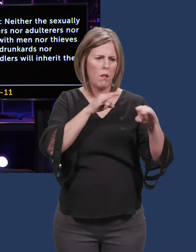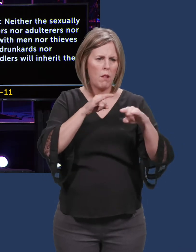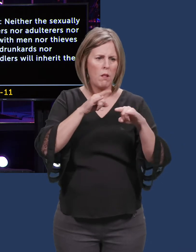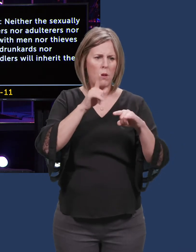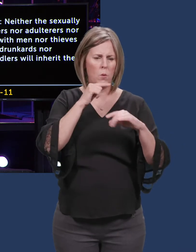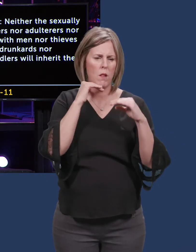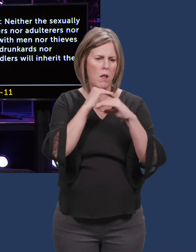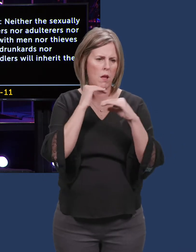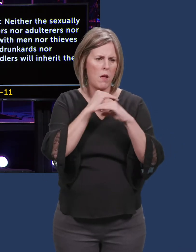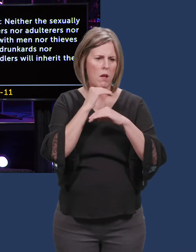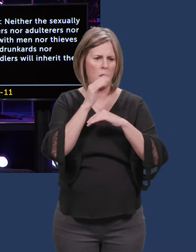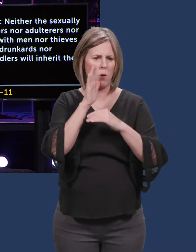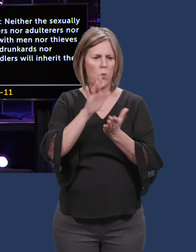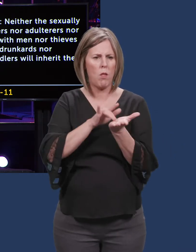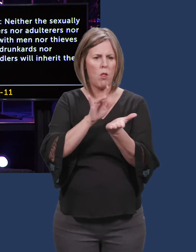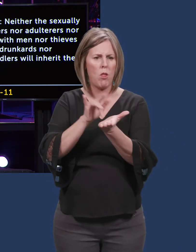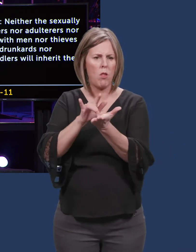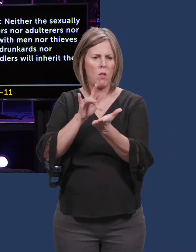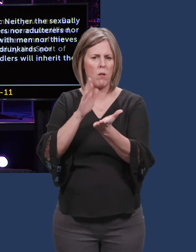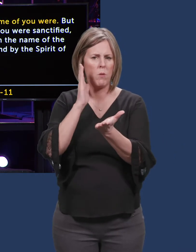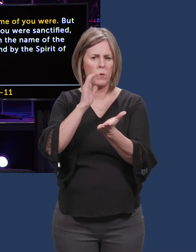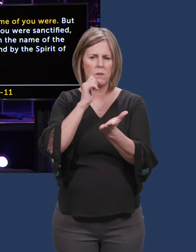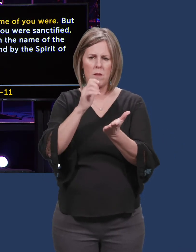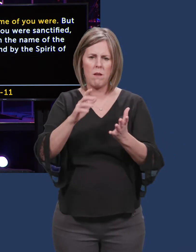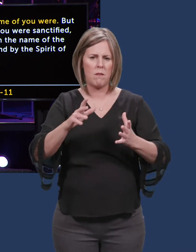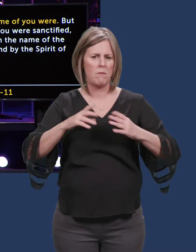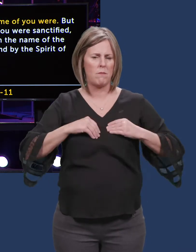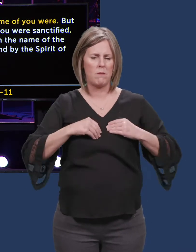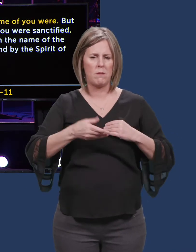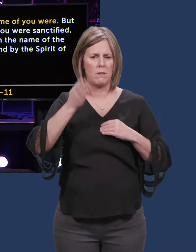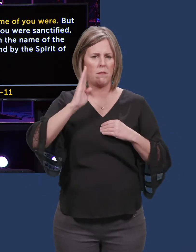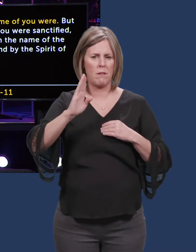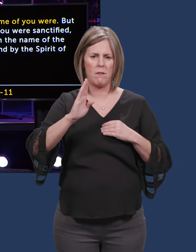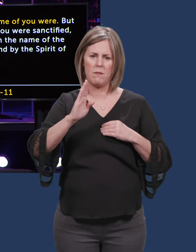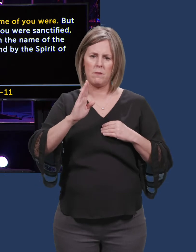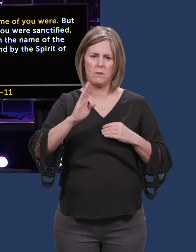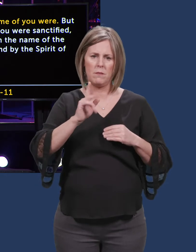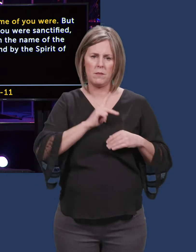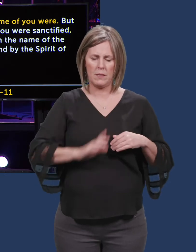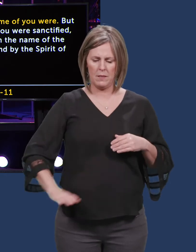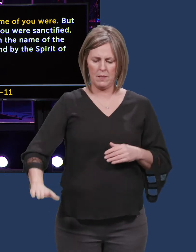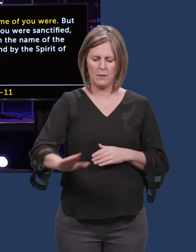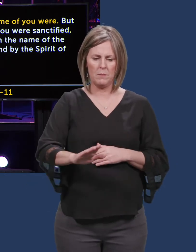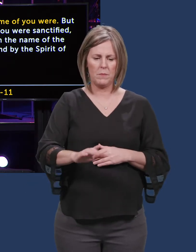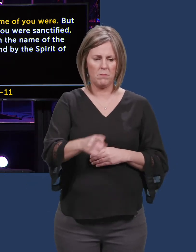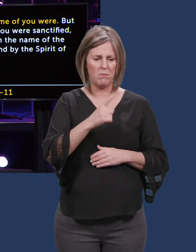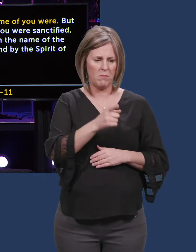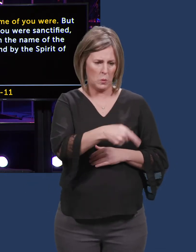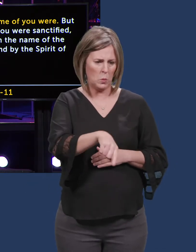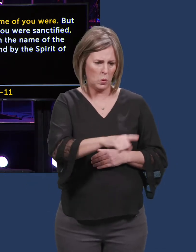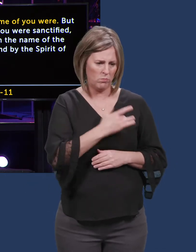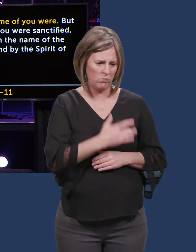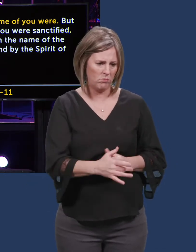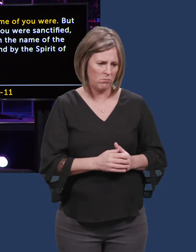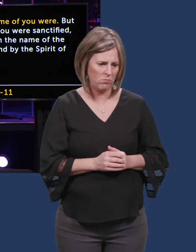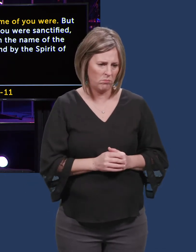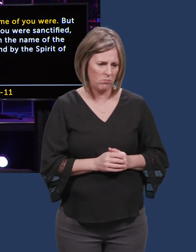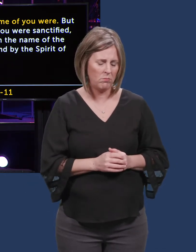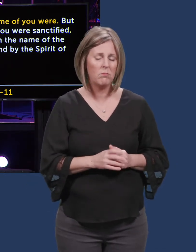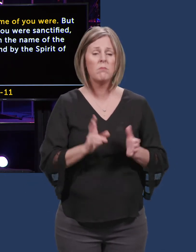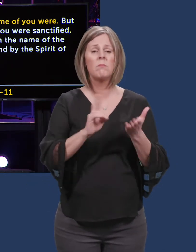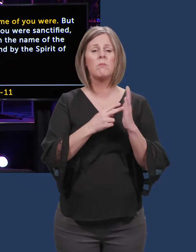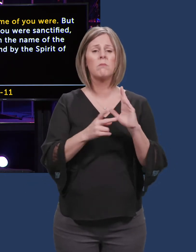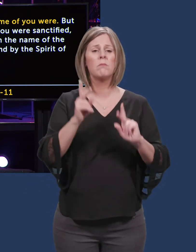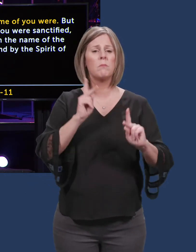will inherit the kingdom of God. Now watch this next line. And that is what some of you were. In other words, the